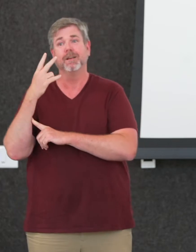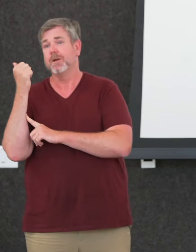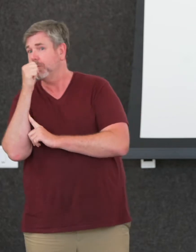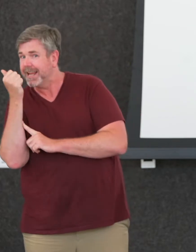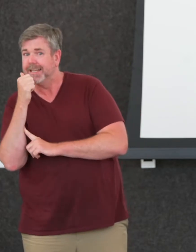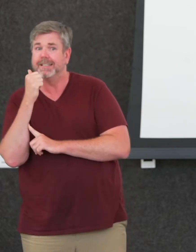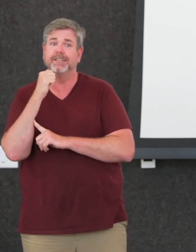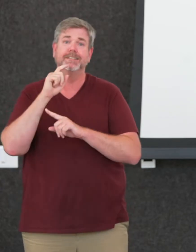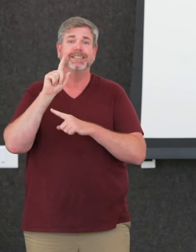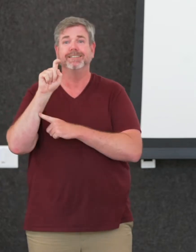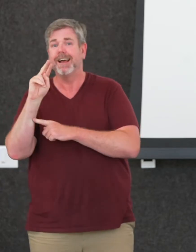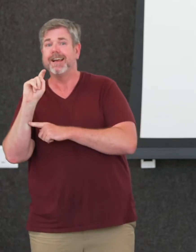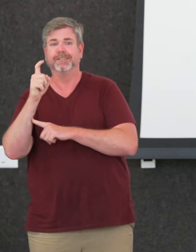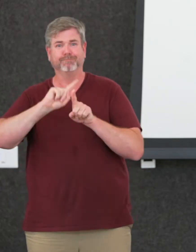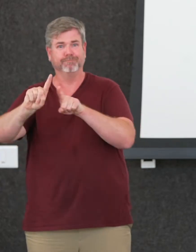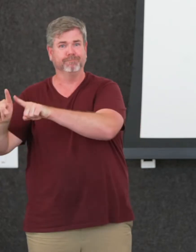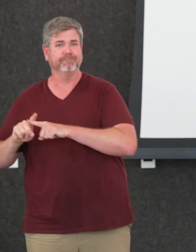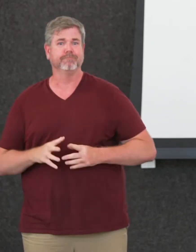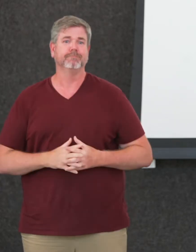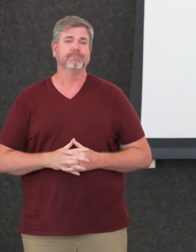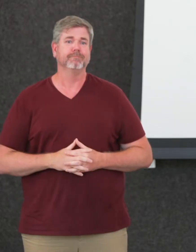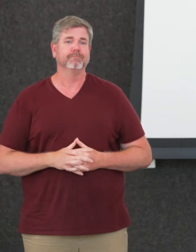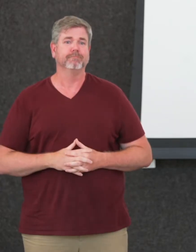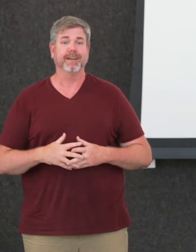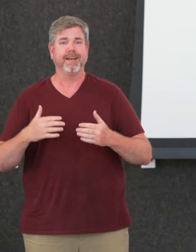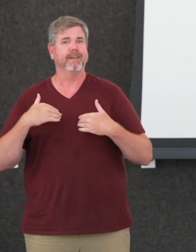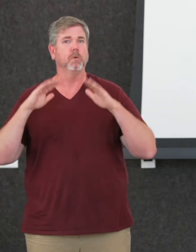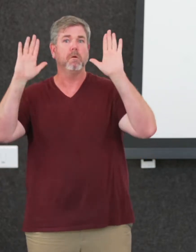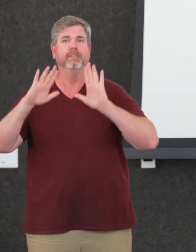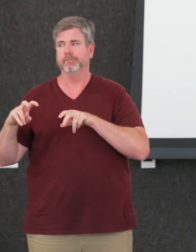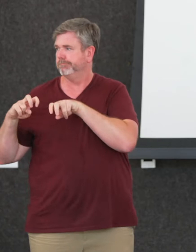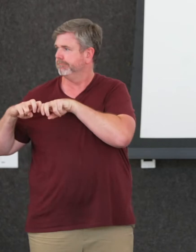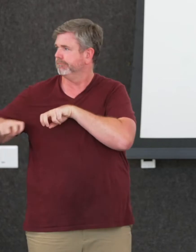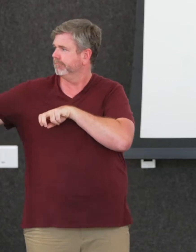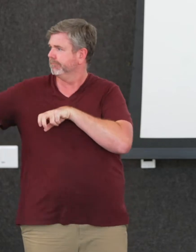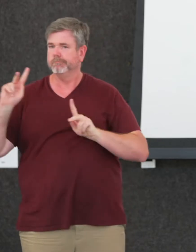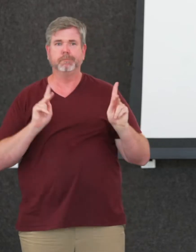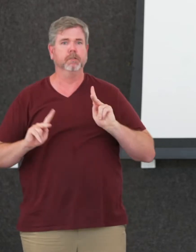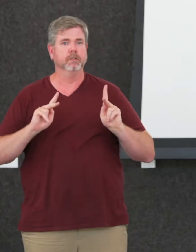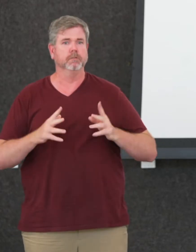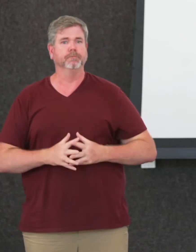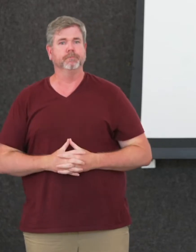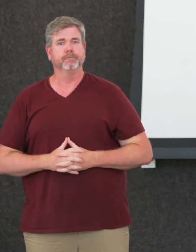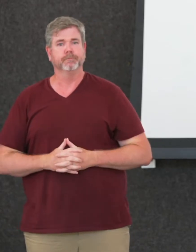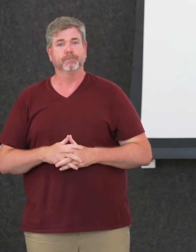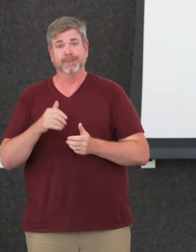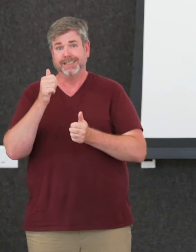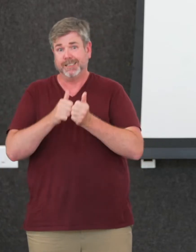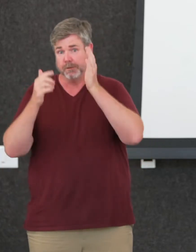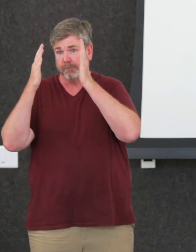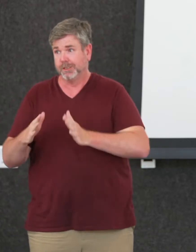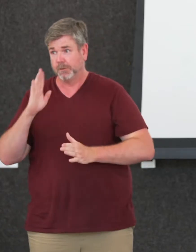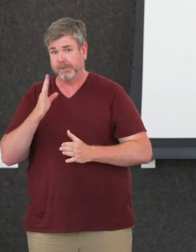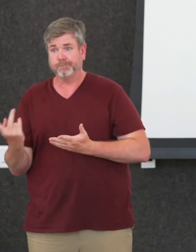incredible panel for you tonight. And we're going to have each of our panelists speak, and then we want to